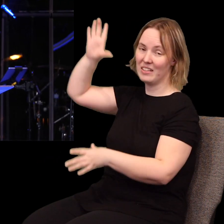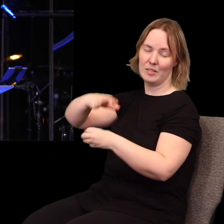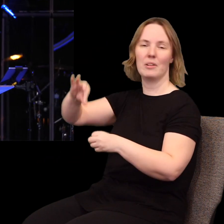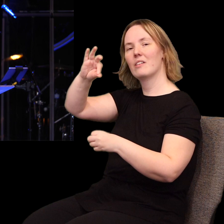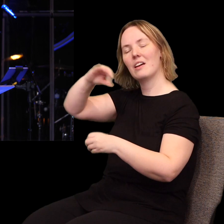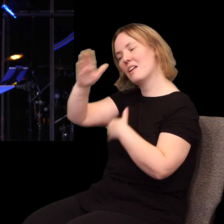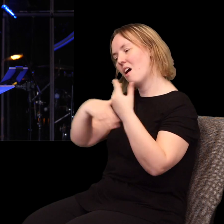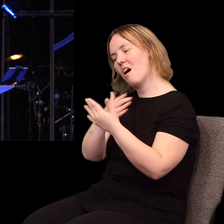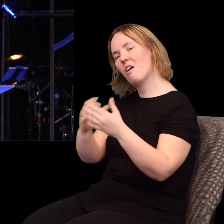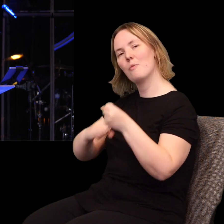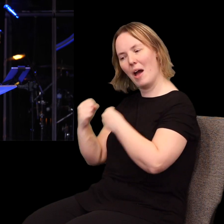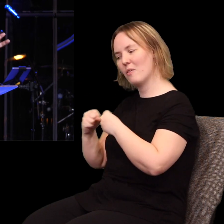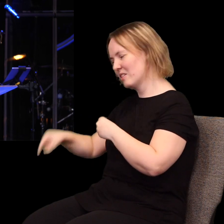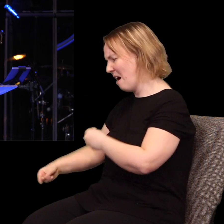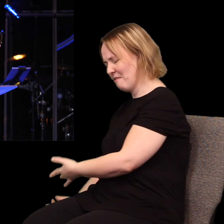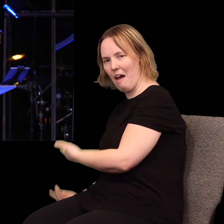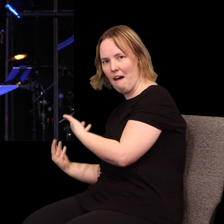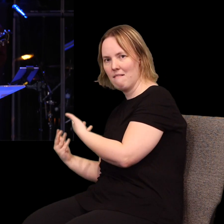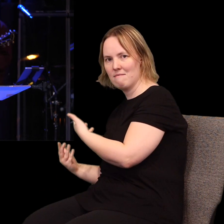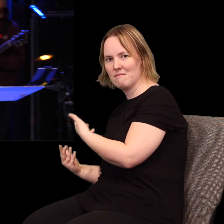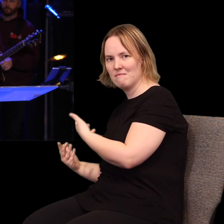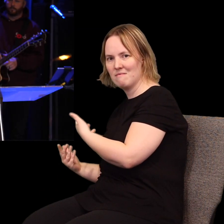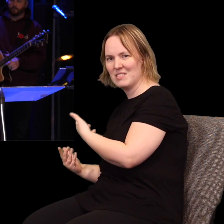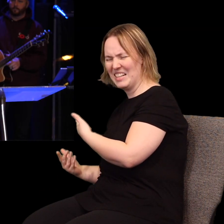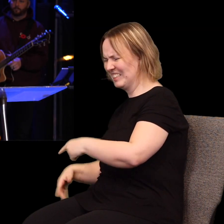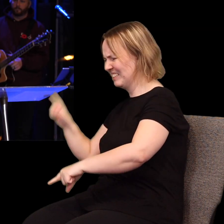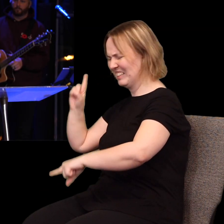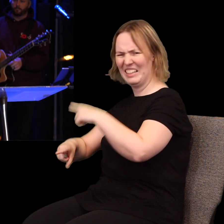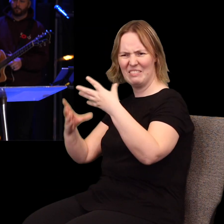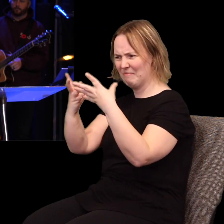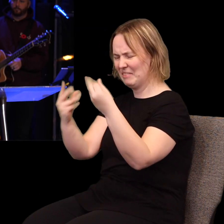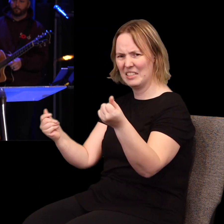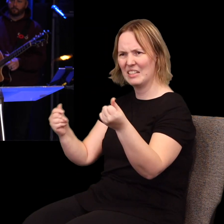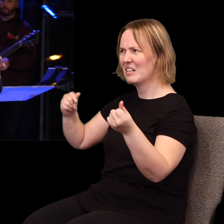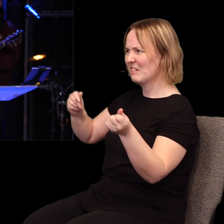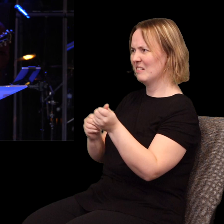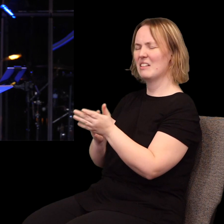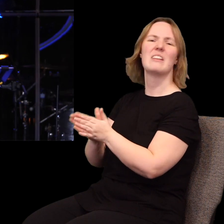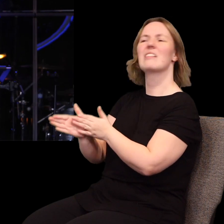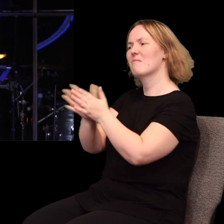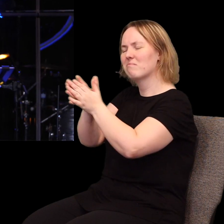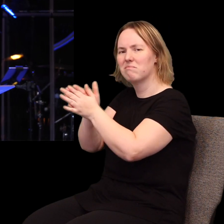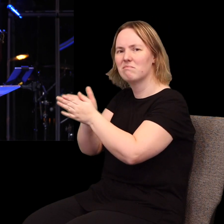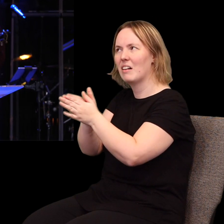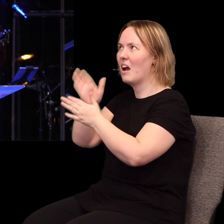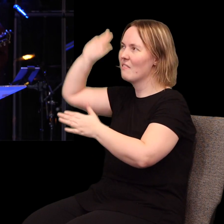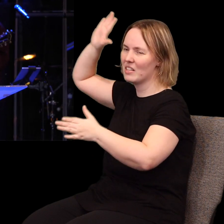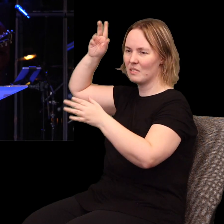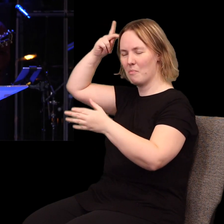and my spirit and all the powers of hell cannot extinguish the flame of my purpose for